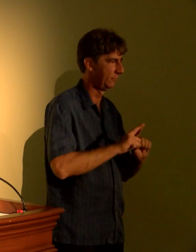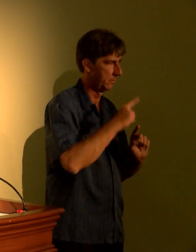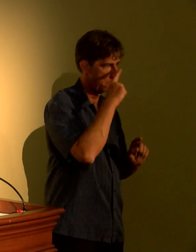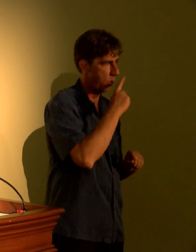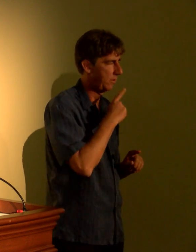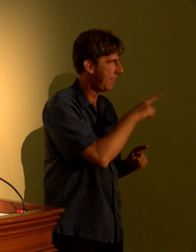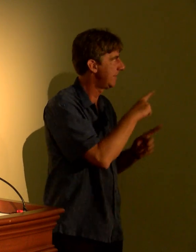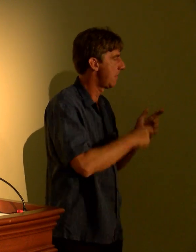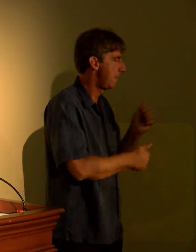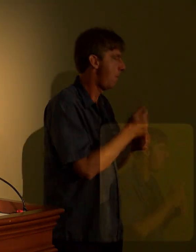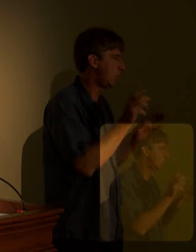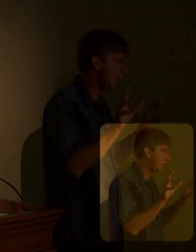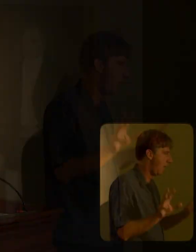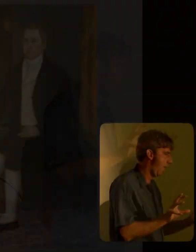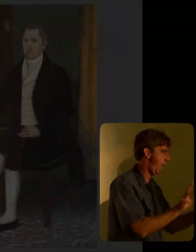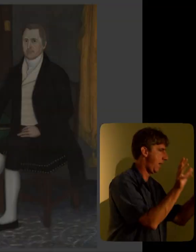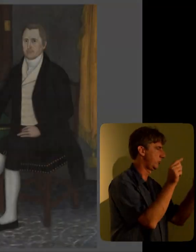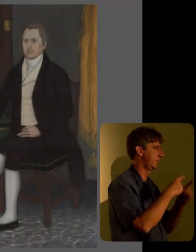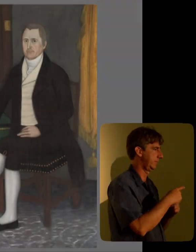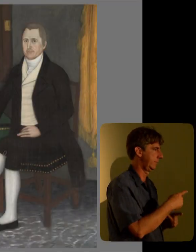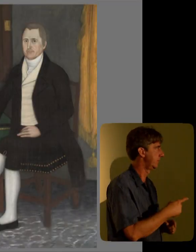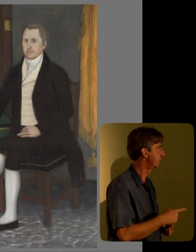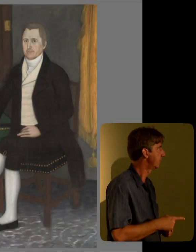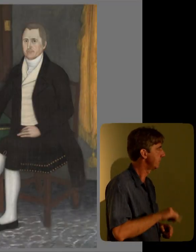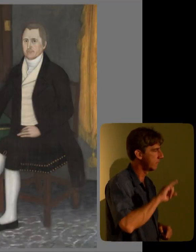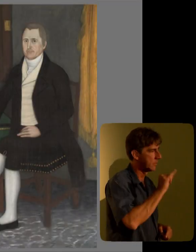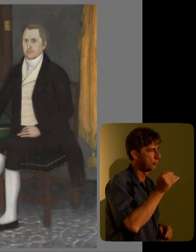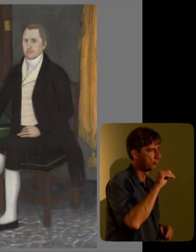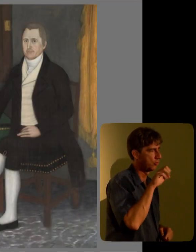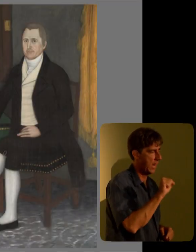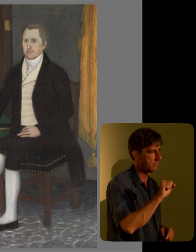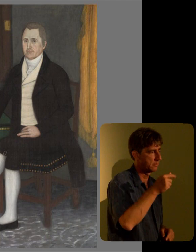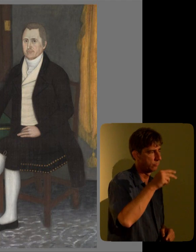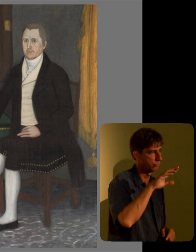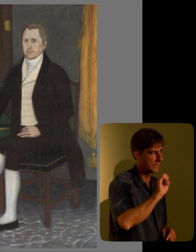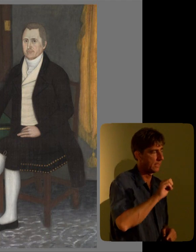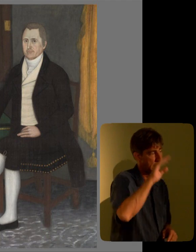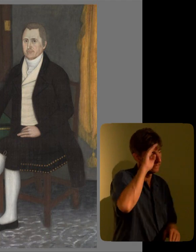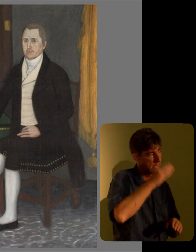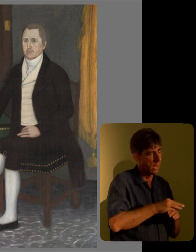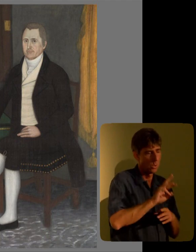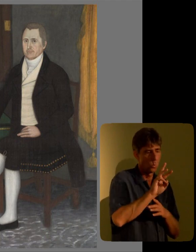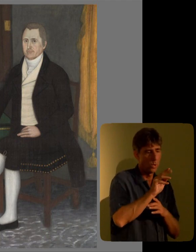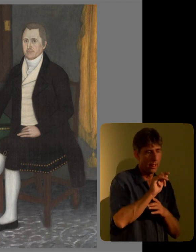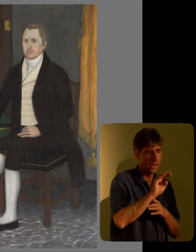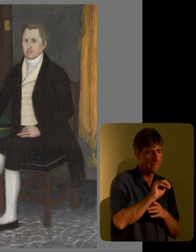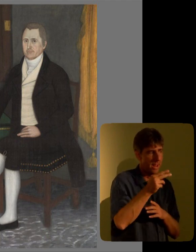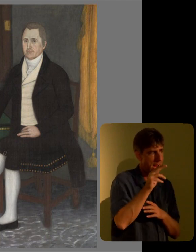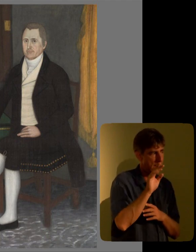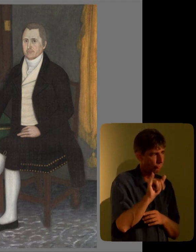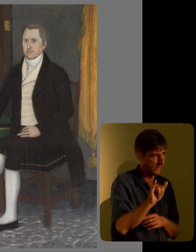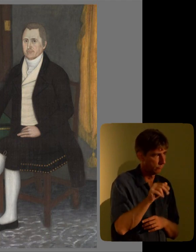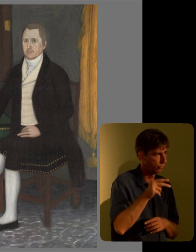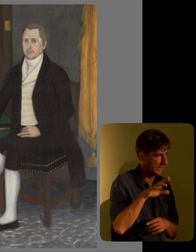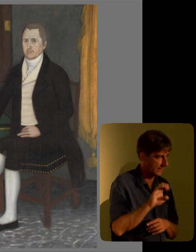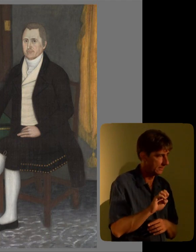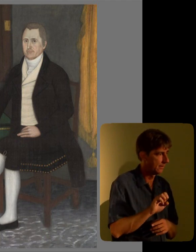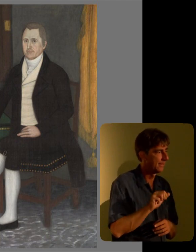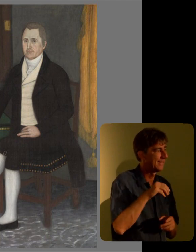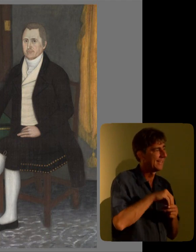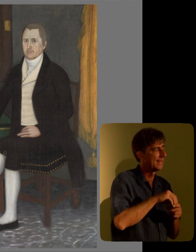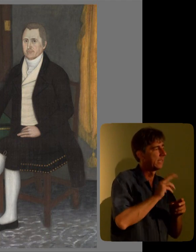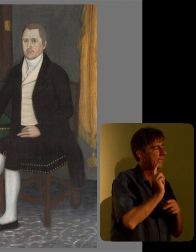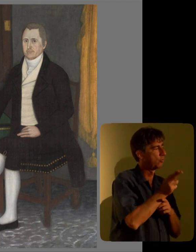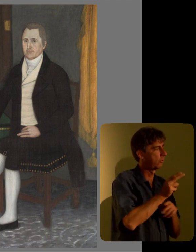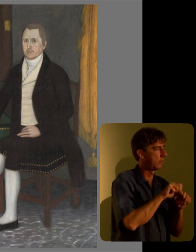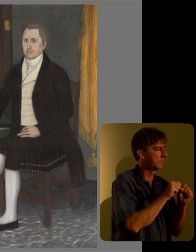elaborate of the five. This is James Prince and his son William Henry, done in November of 1801. It's in the Historical